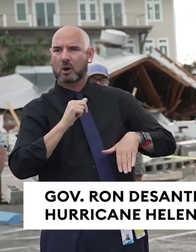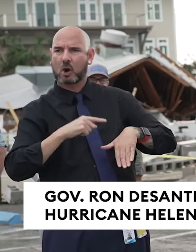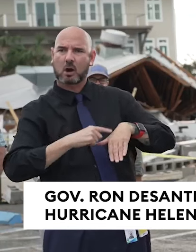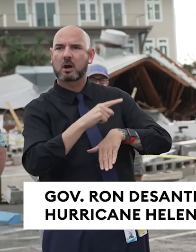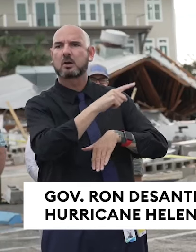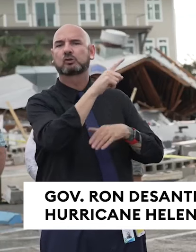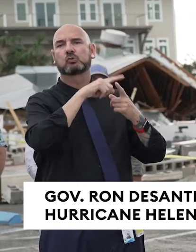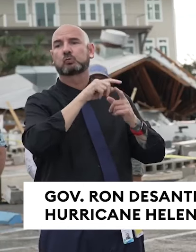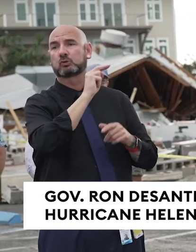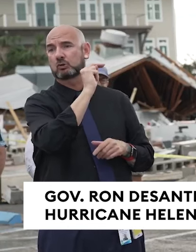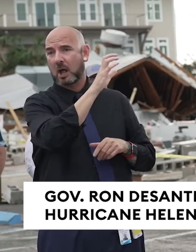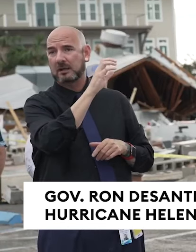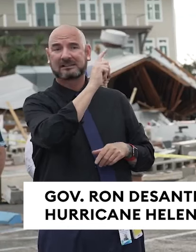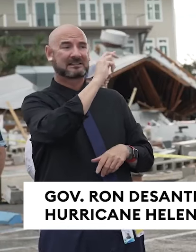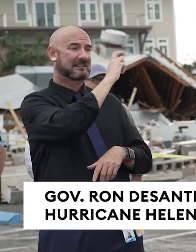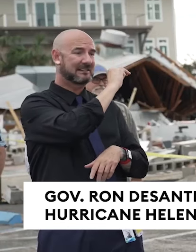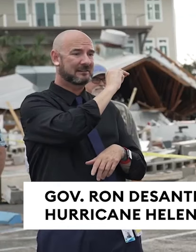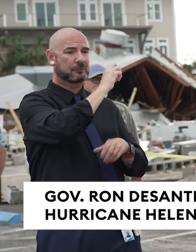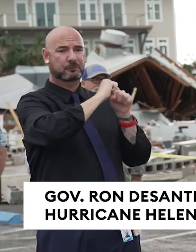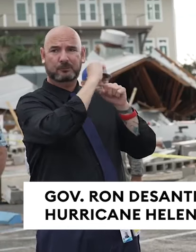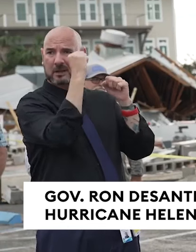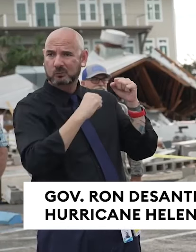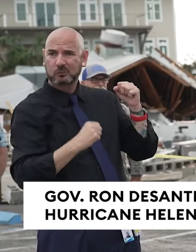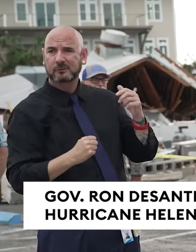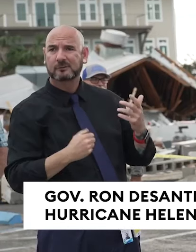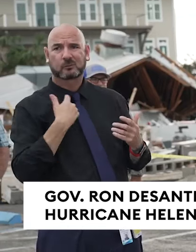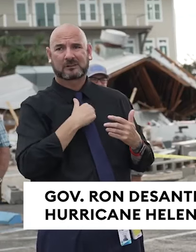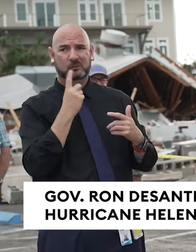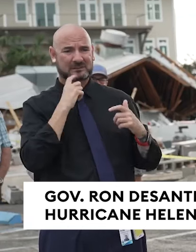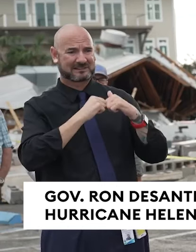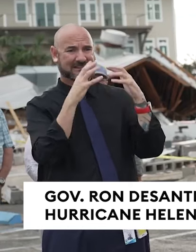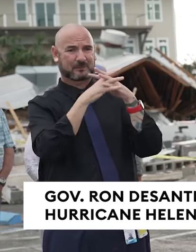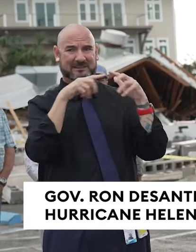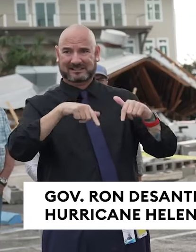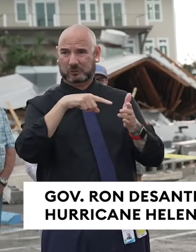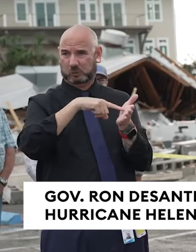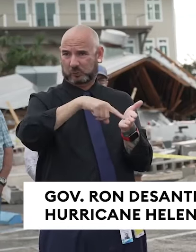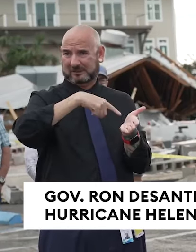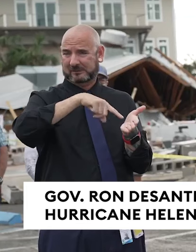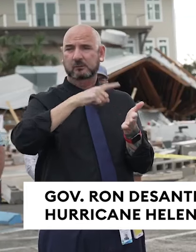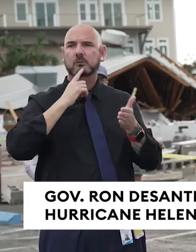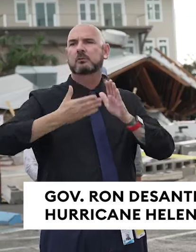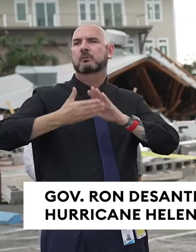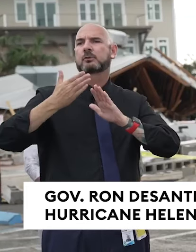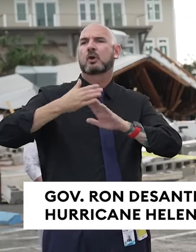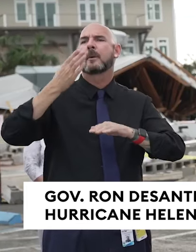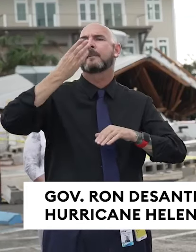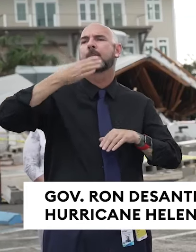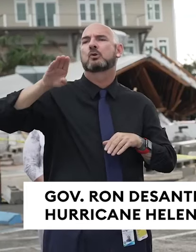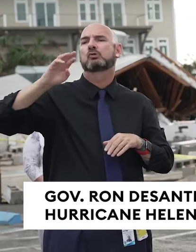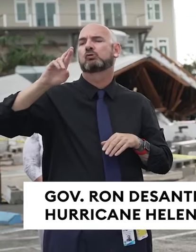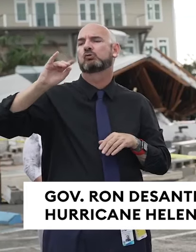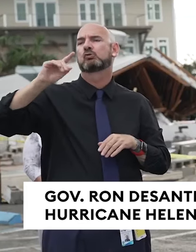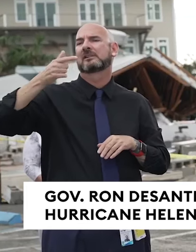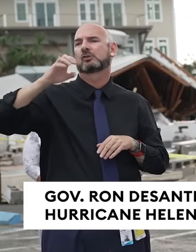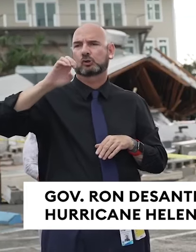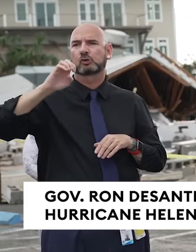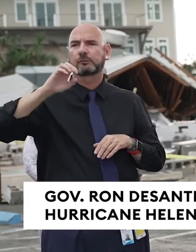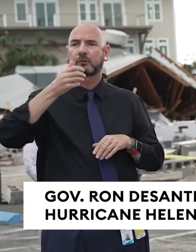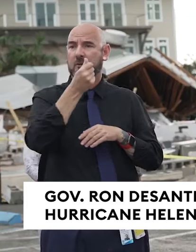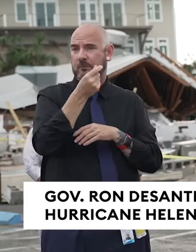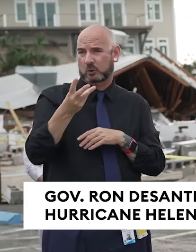and Tennessee mountains. So we launched this weekend Operation Blue Ridge. This is a multi-state agency